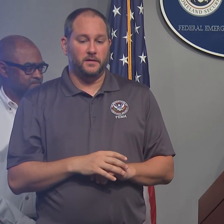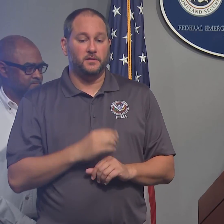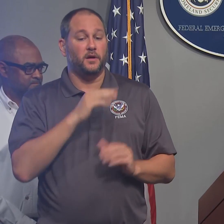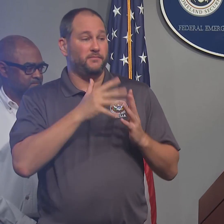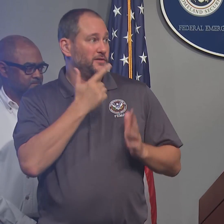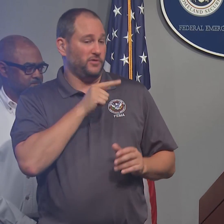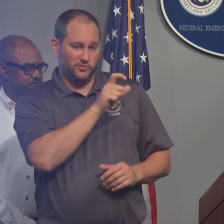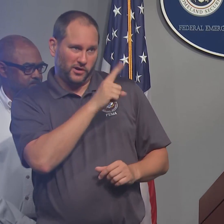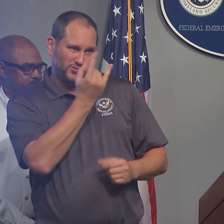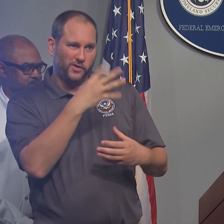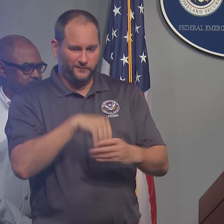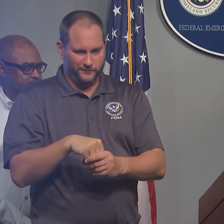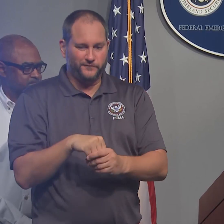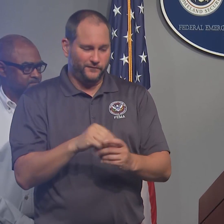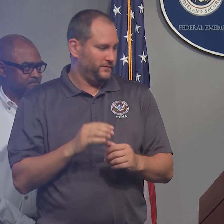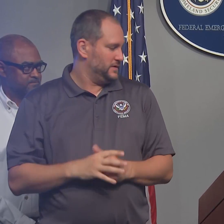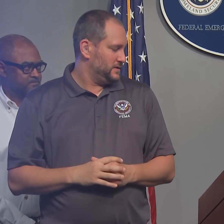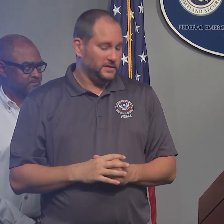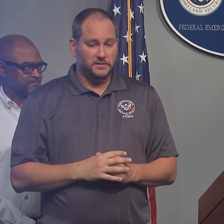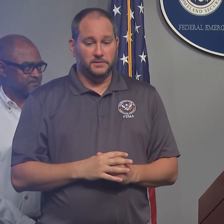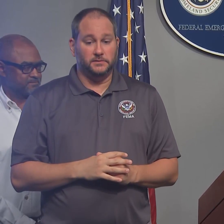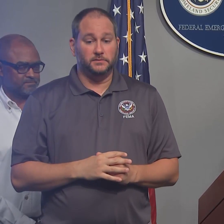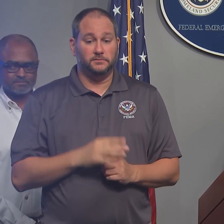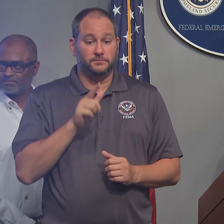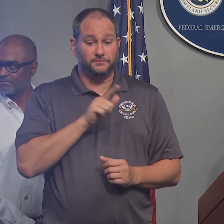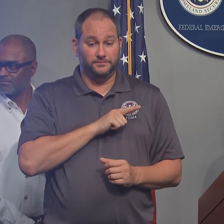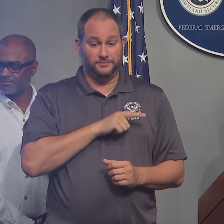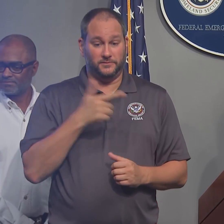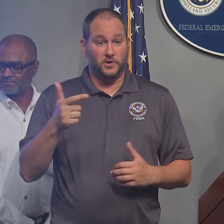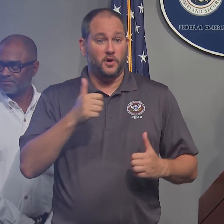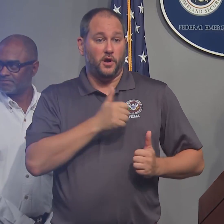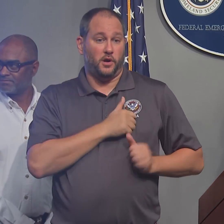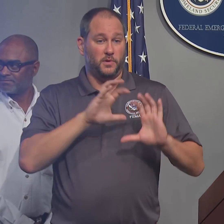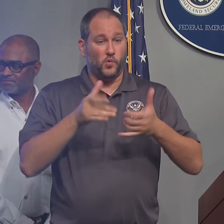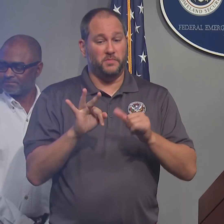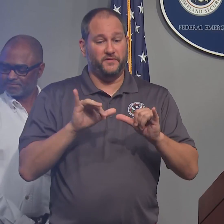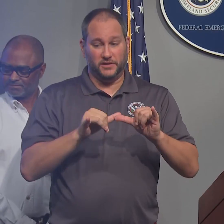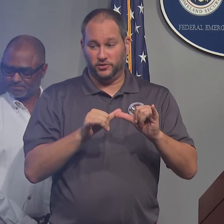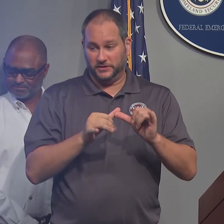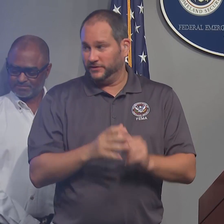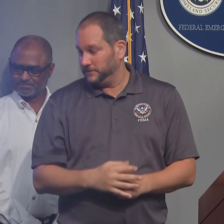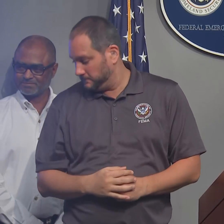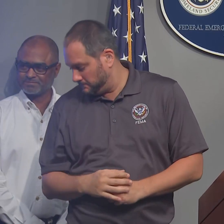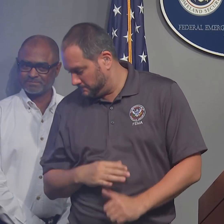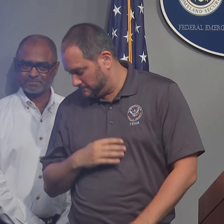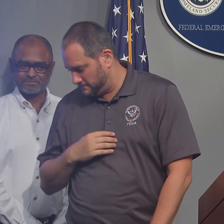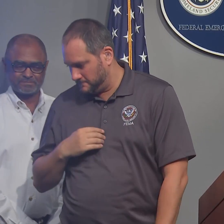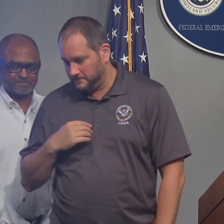Next up, we have our partners with the Army Corps of Engineers, Mr. Ray Alexander.